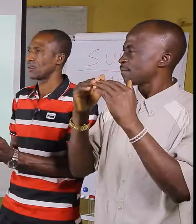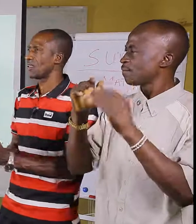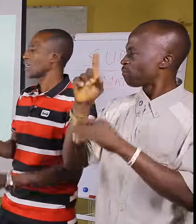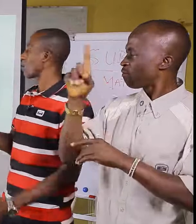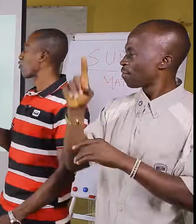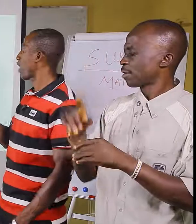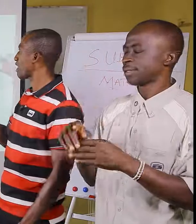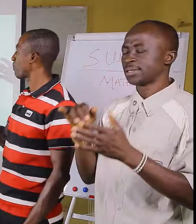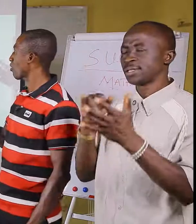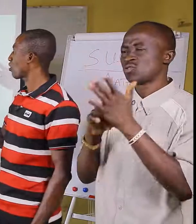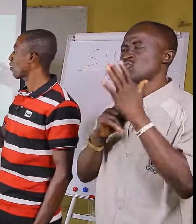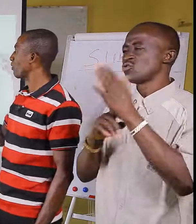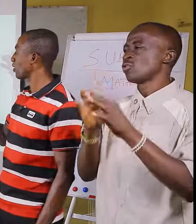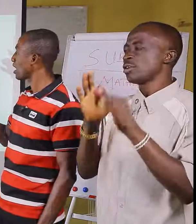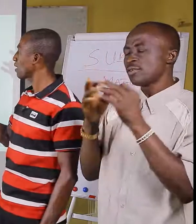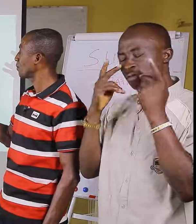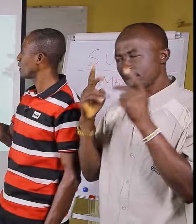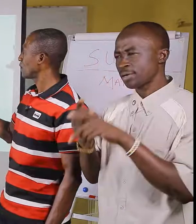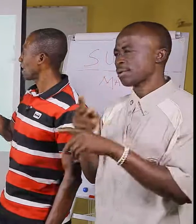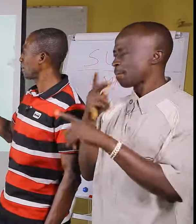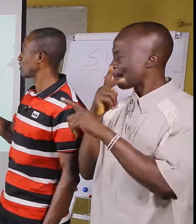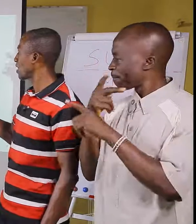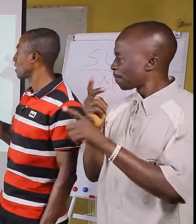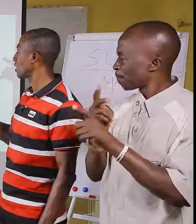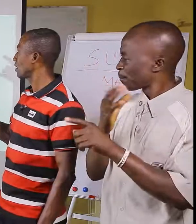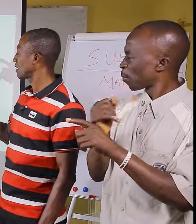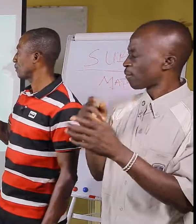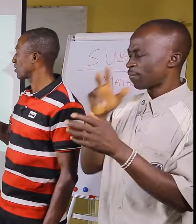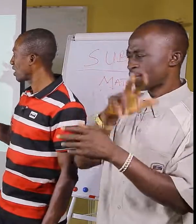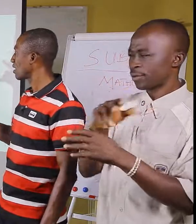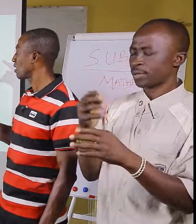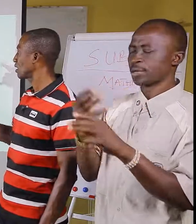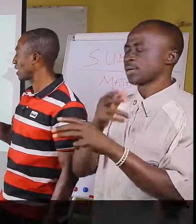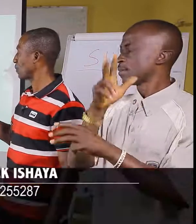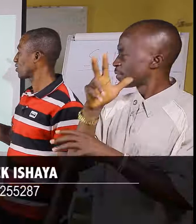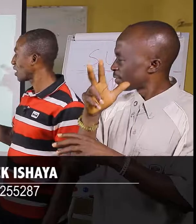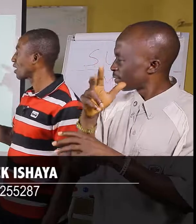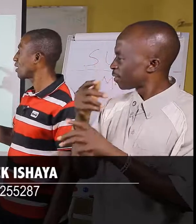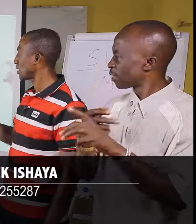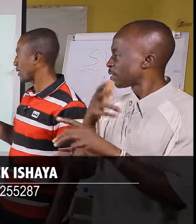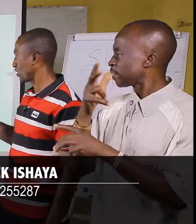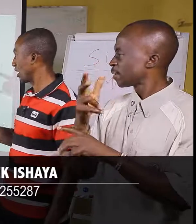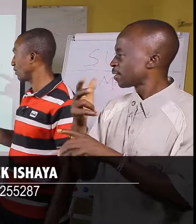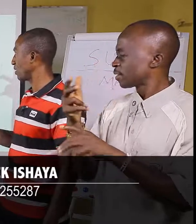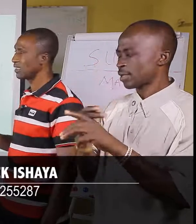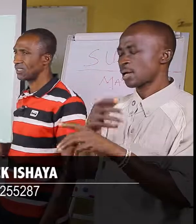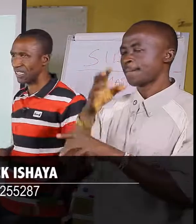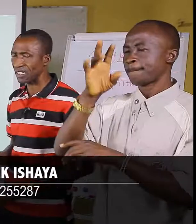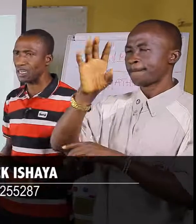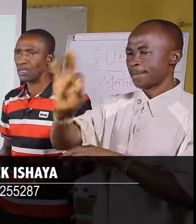implies if you find the product of 3 times 3 times 3 times 3 times